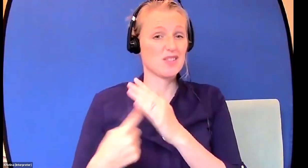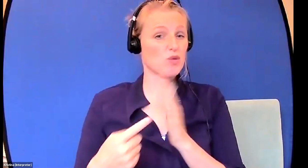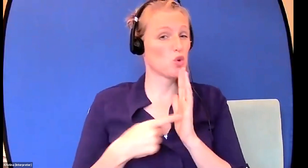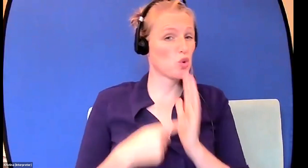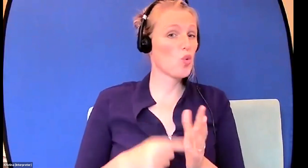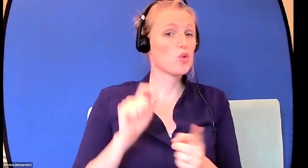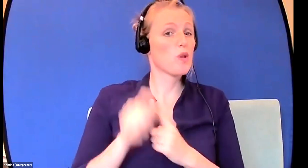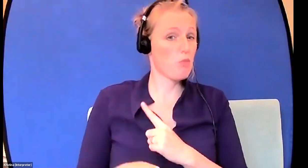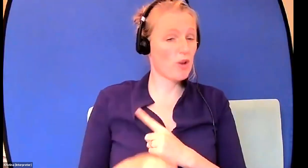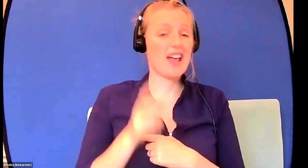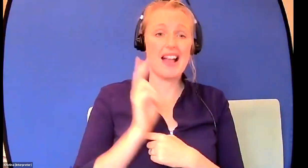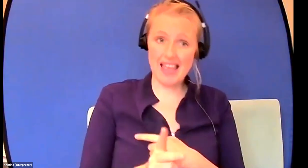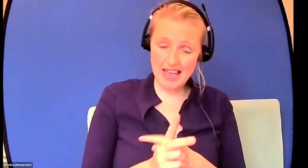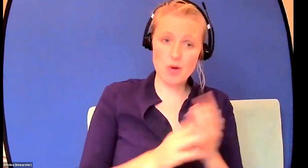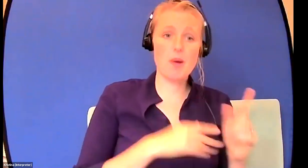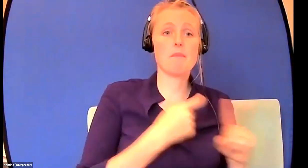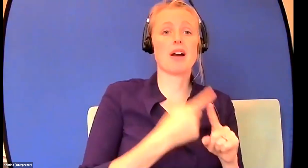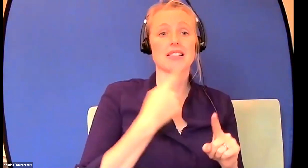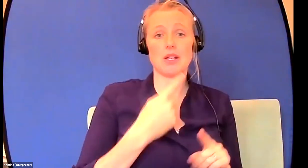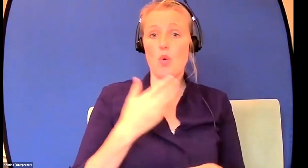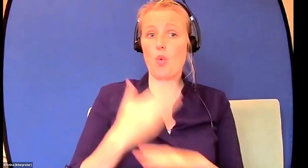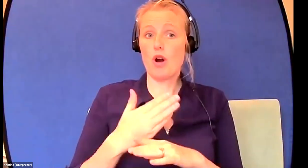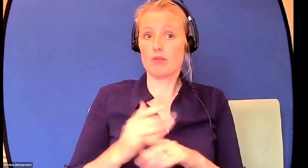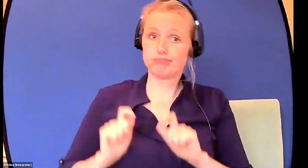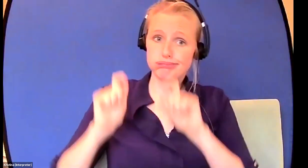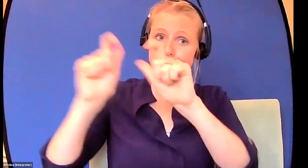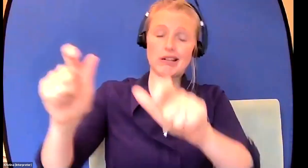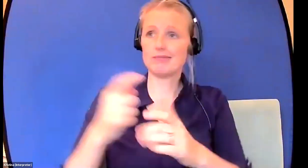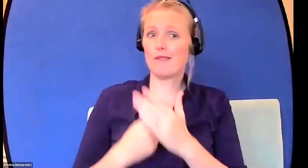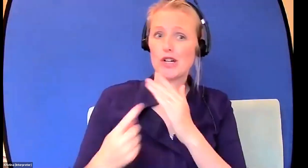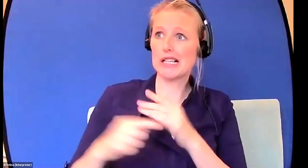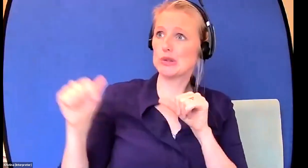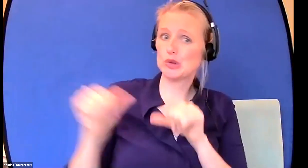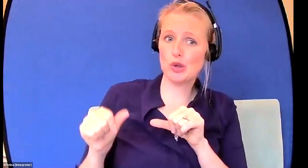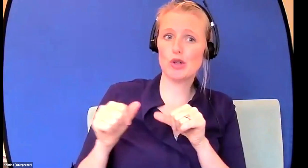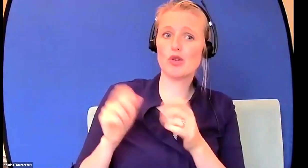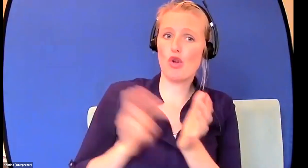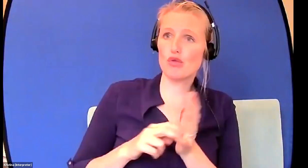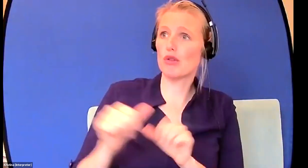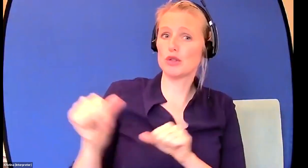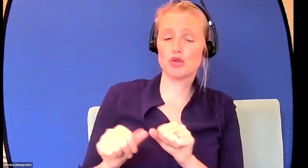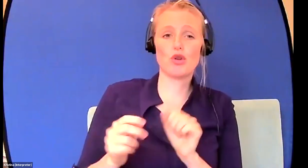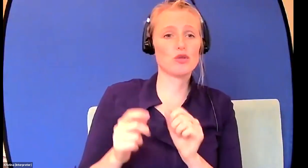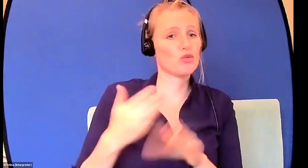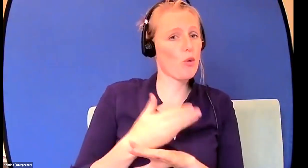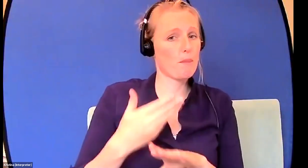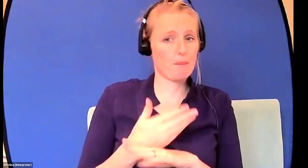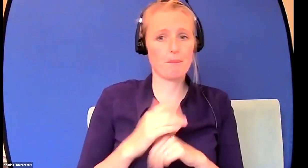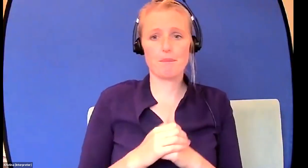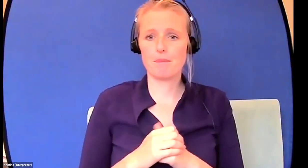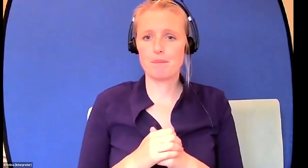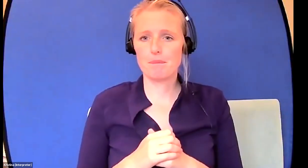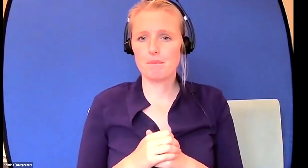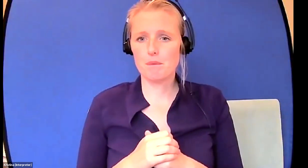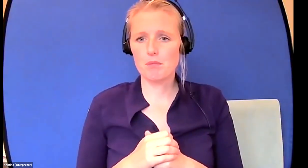point Mark has made about the precarity of cultural workers. I work for a cultural organization which has taken the